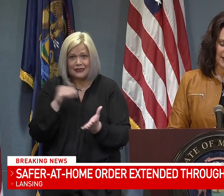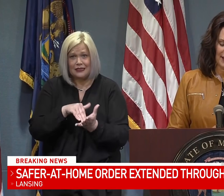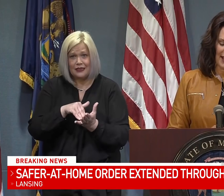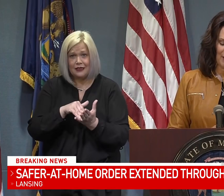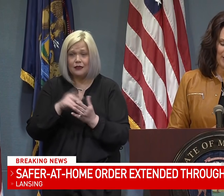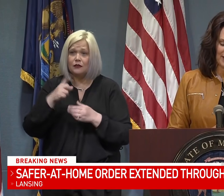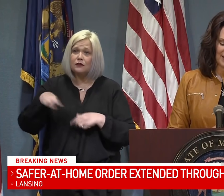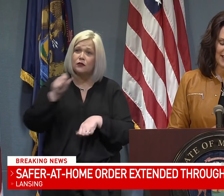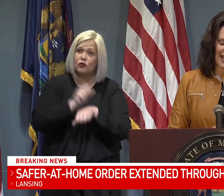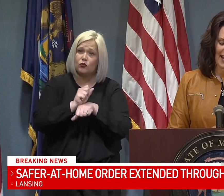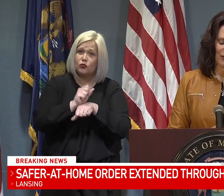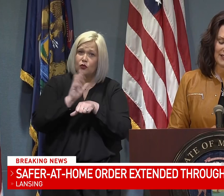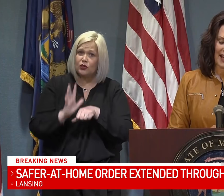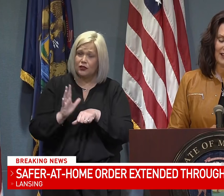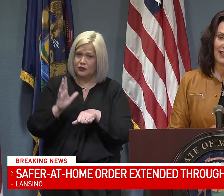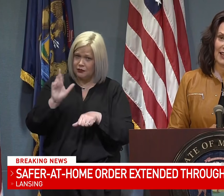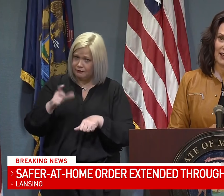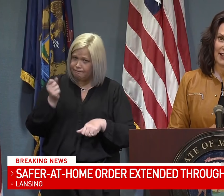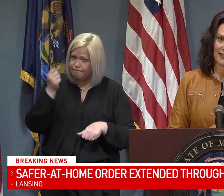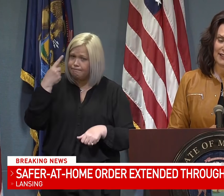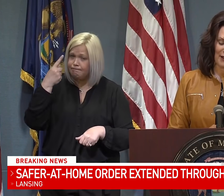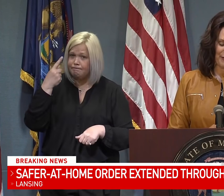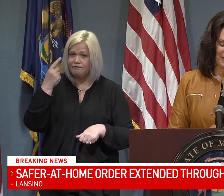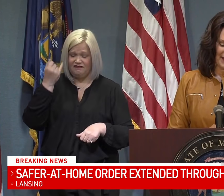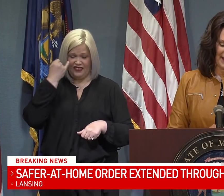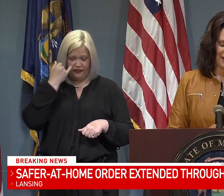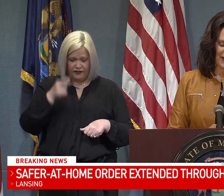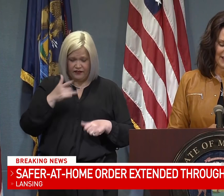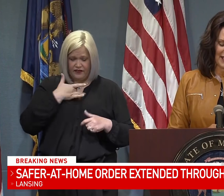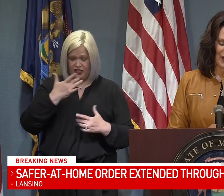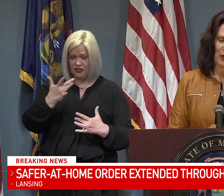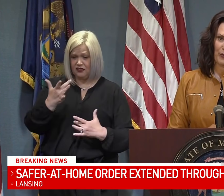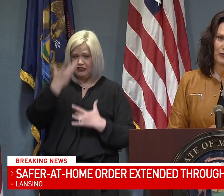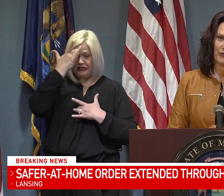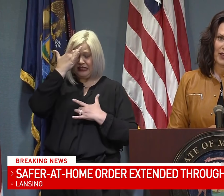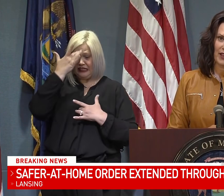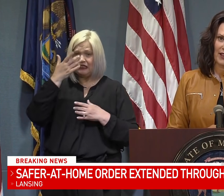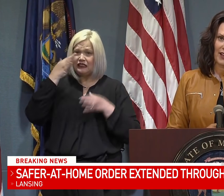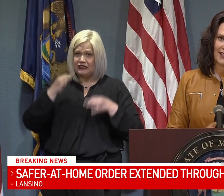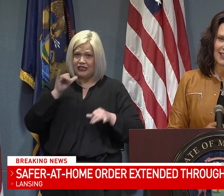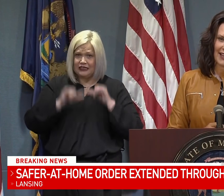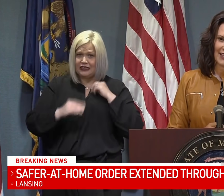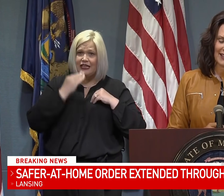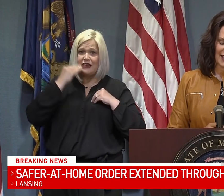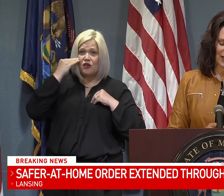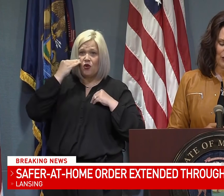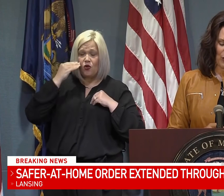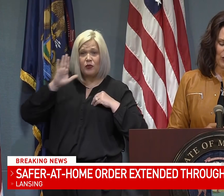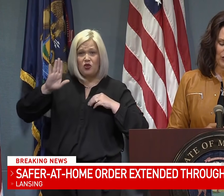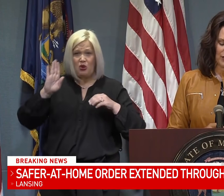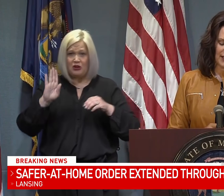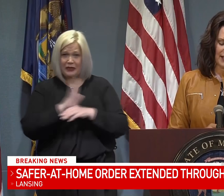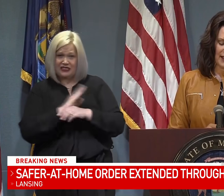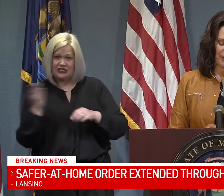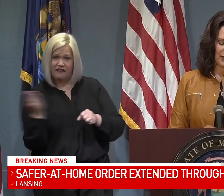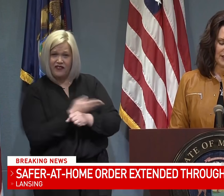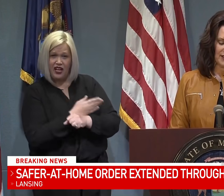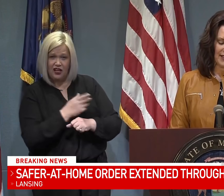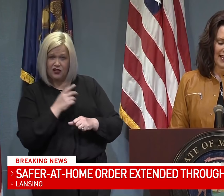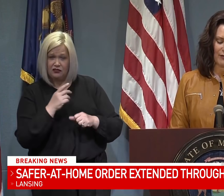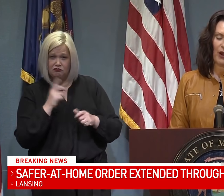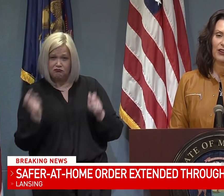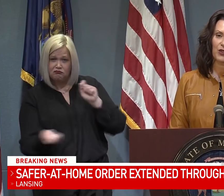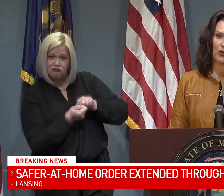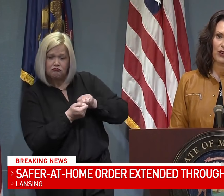that a business cannot retaliate against them if they stay home. I signed an executive order stating that